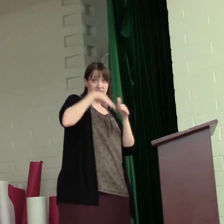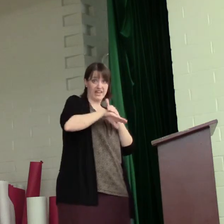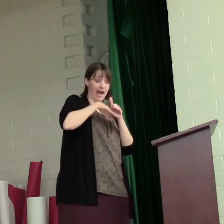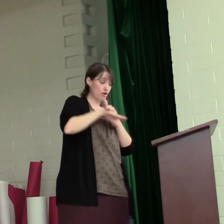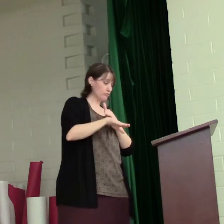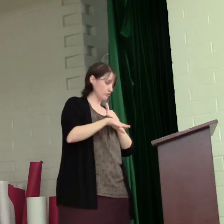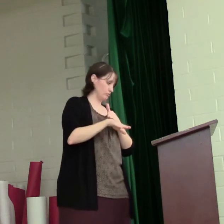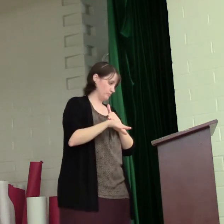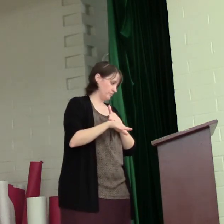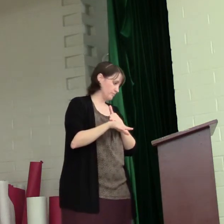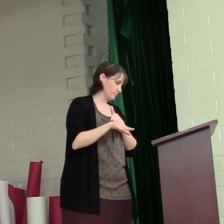the outer room,